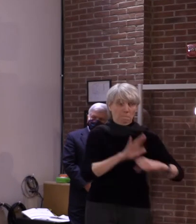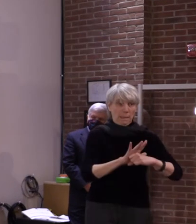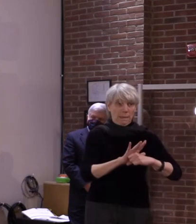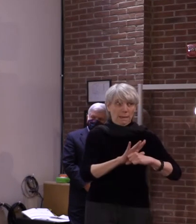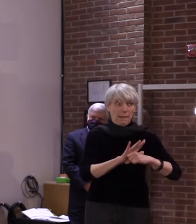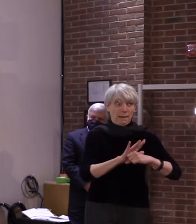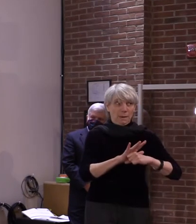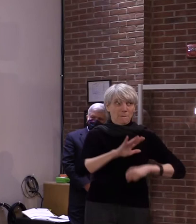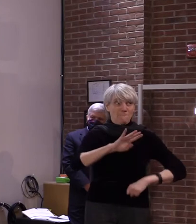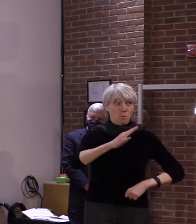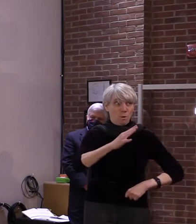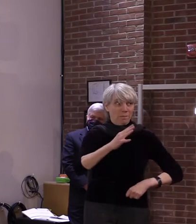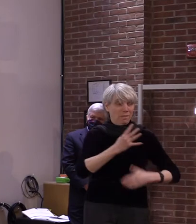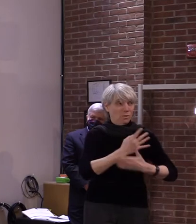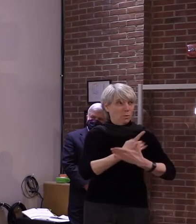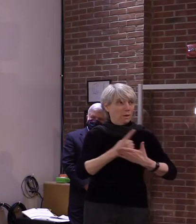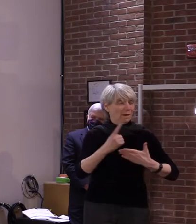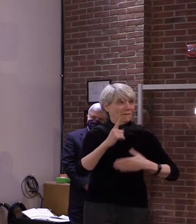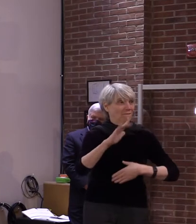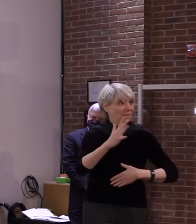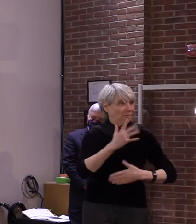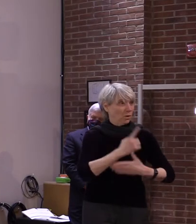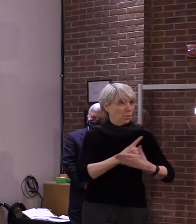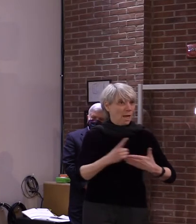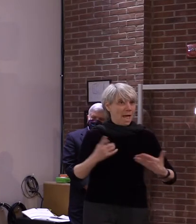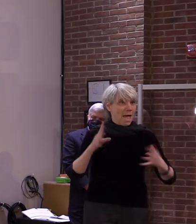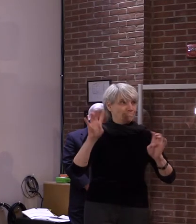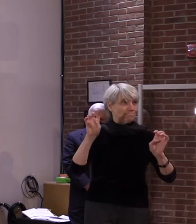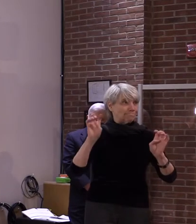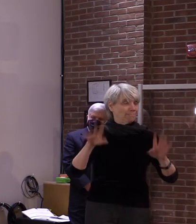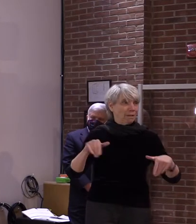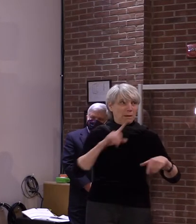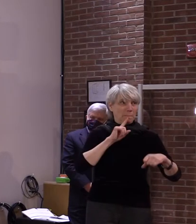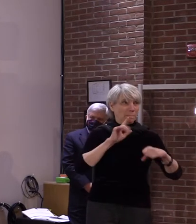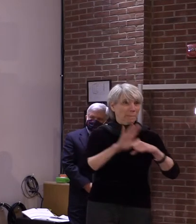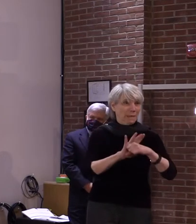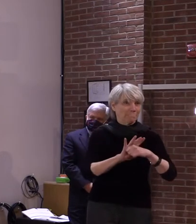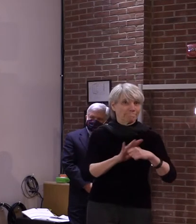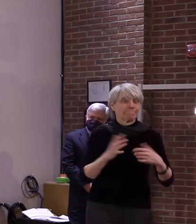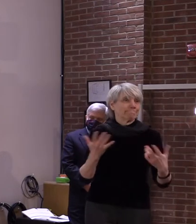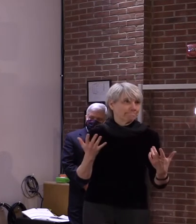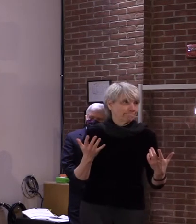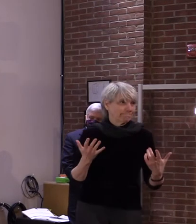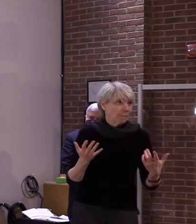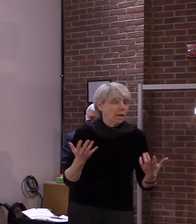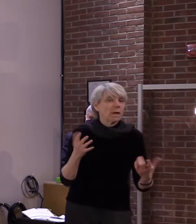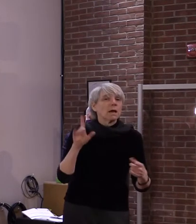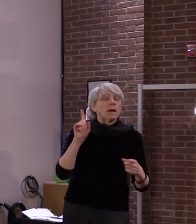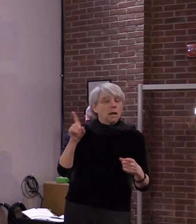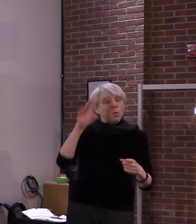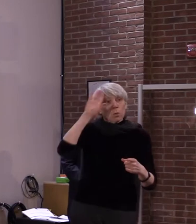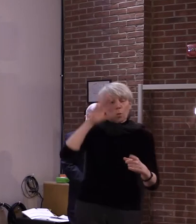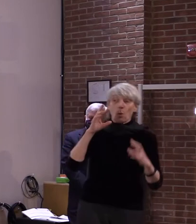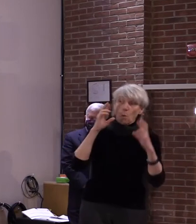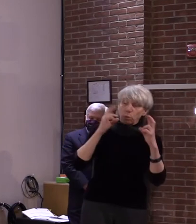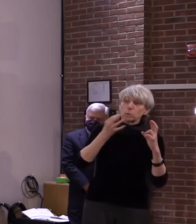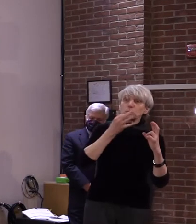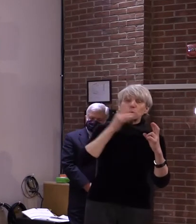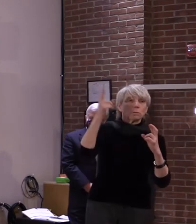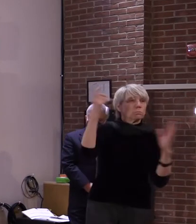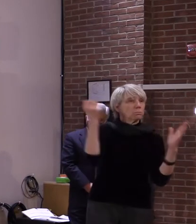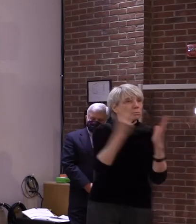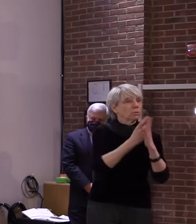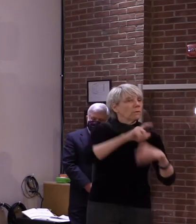not knowing what the supply is going to be we also know that they're hopefully going to approve the johnson johnson